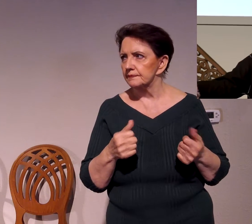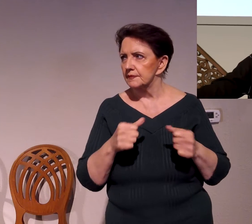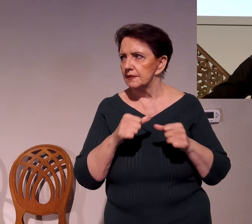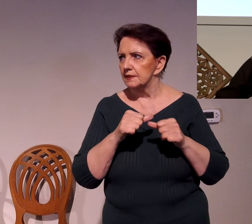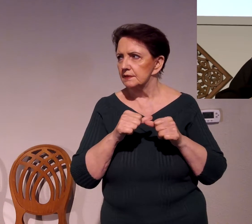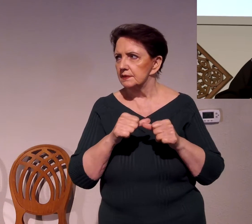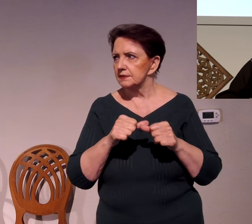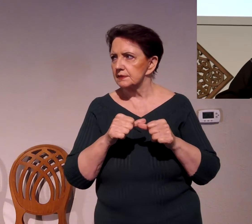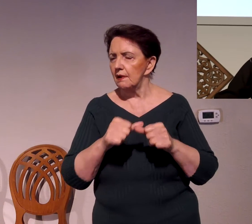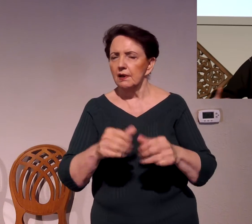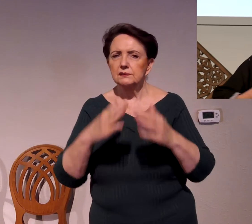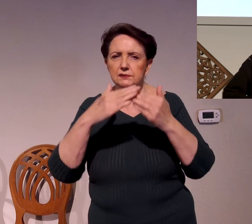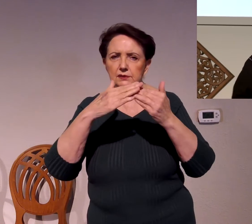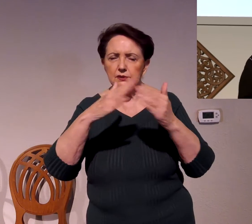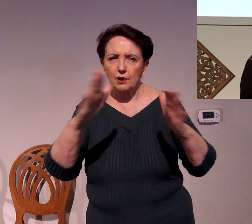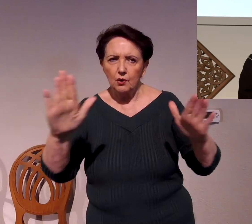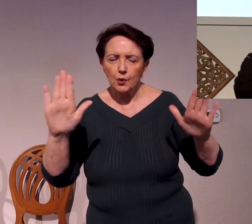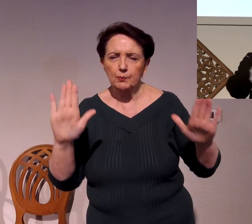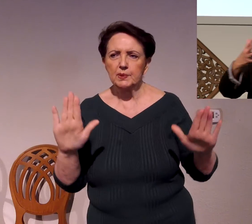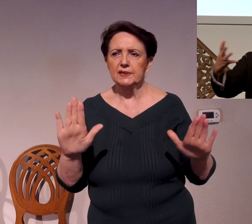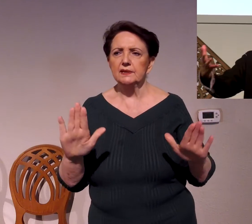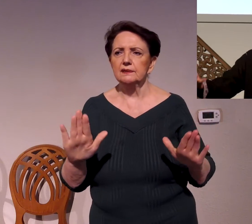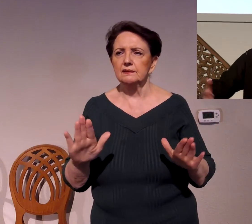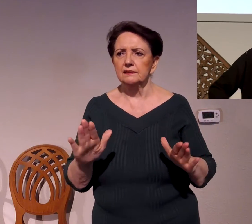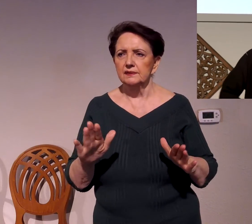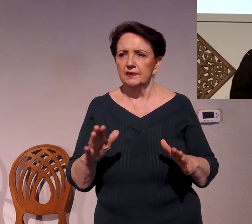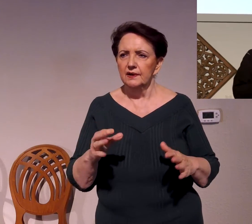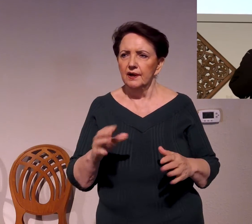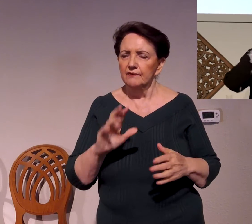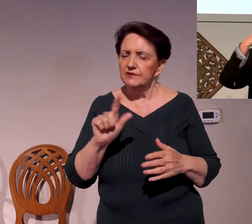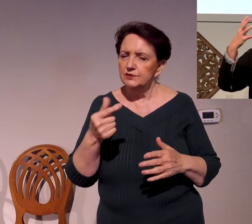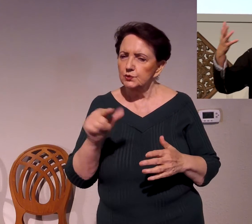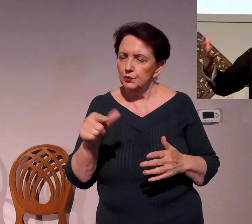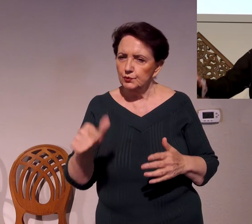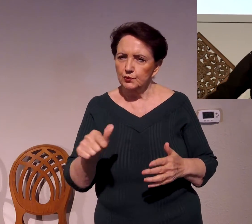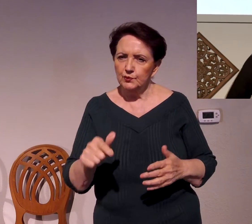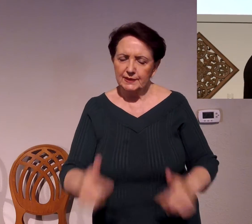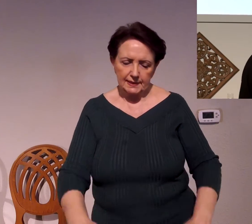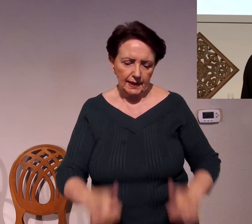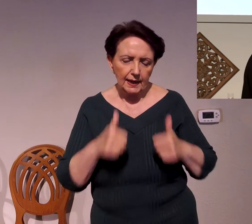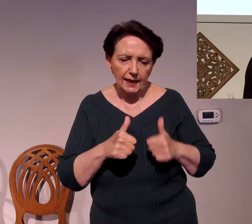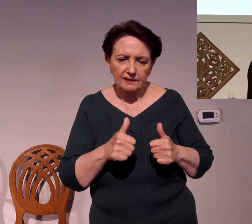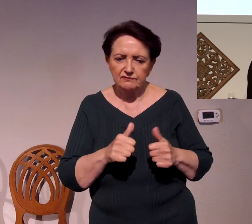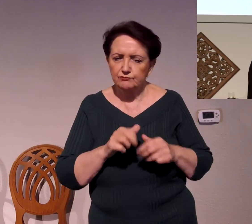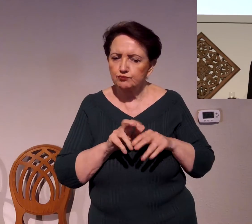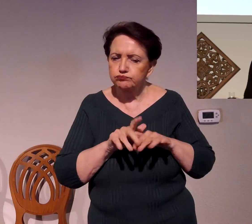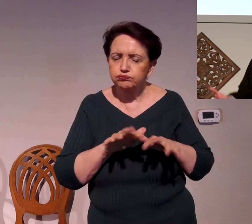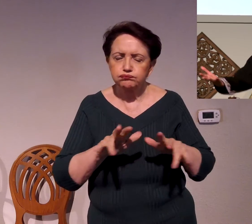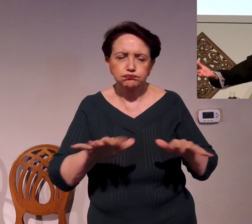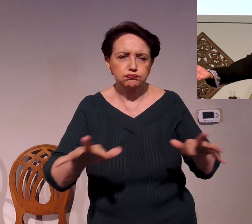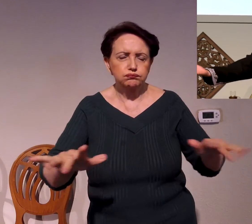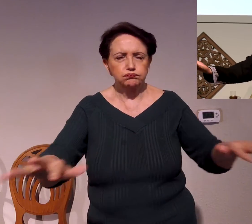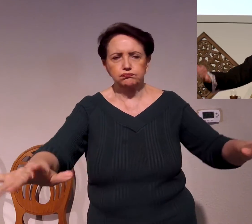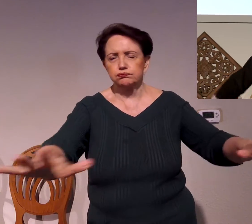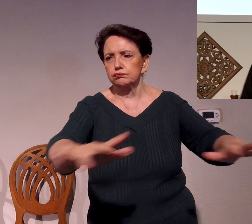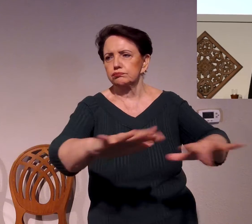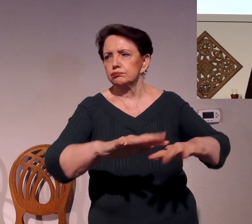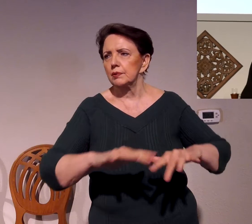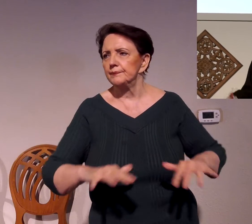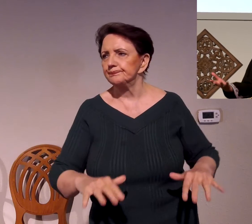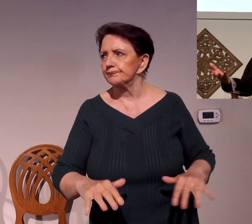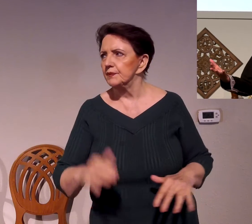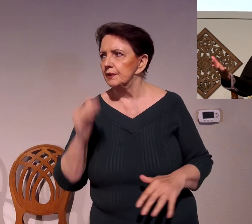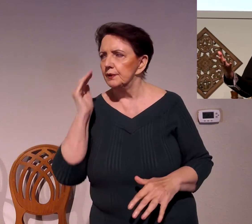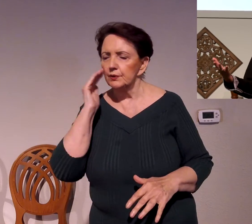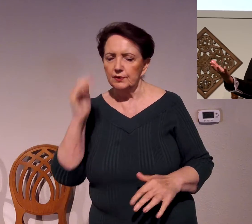constant opening of this verdant life, this teeming life. Whether do you know that there's